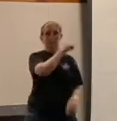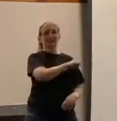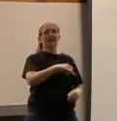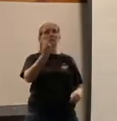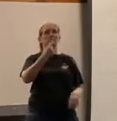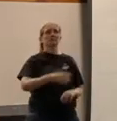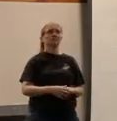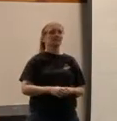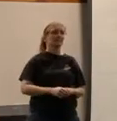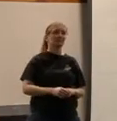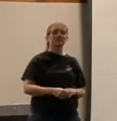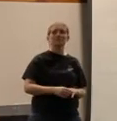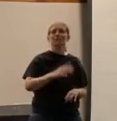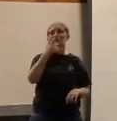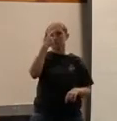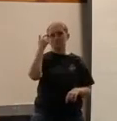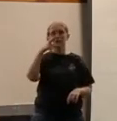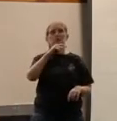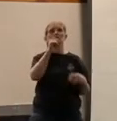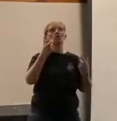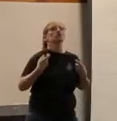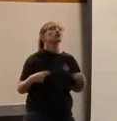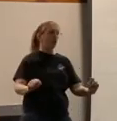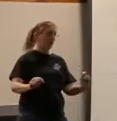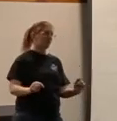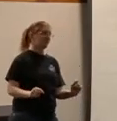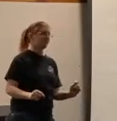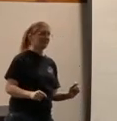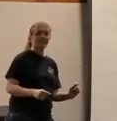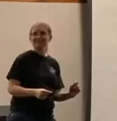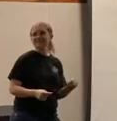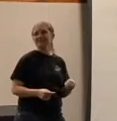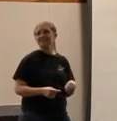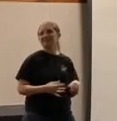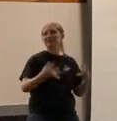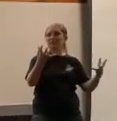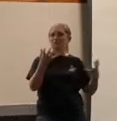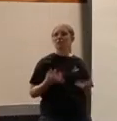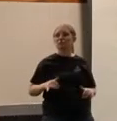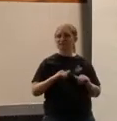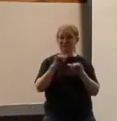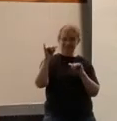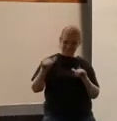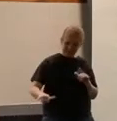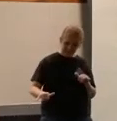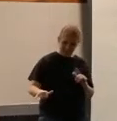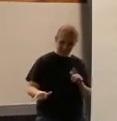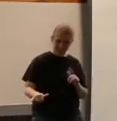one. It's because you're not trying. You want to stay there.